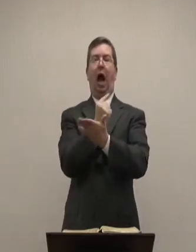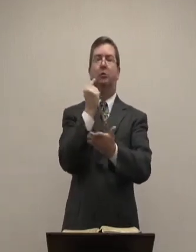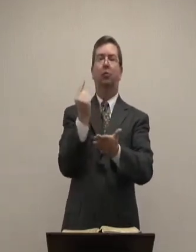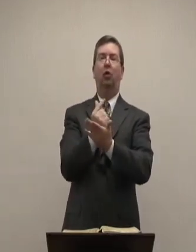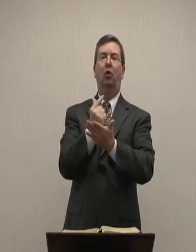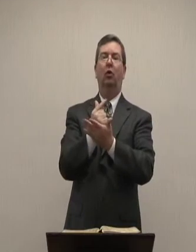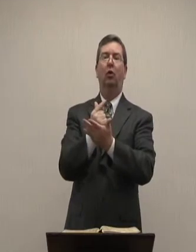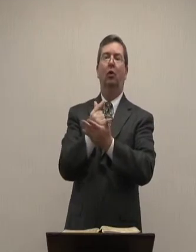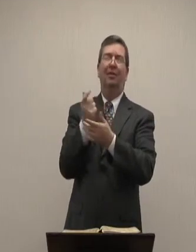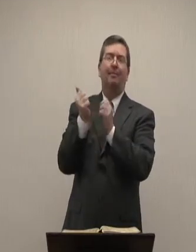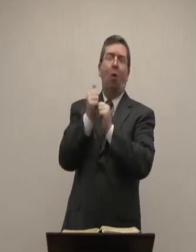the New Testament.